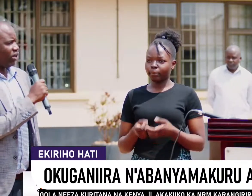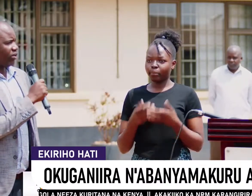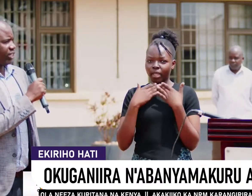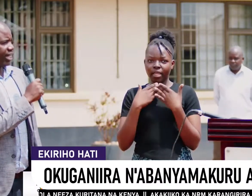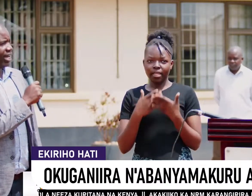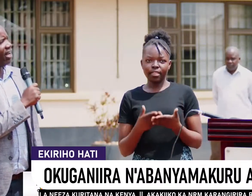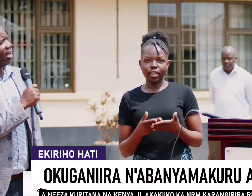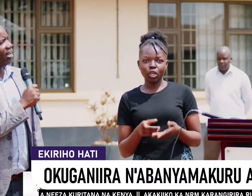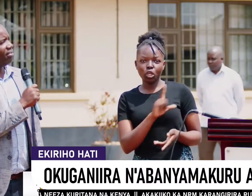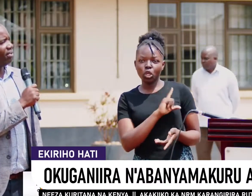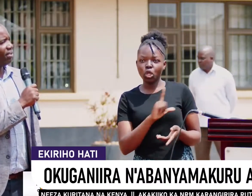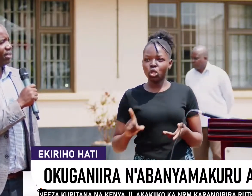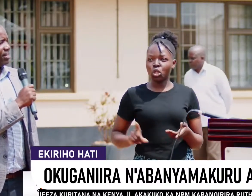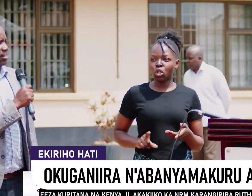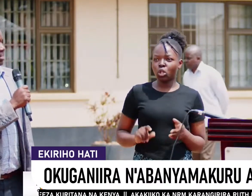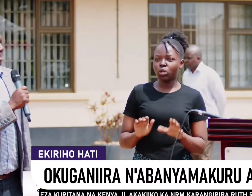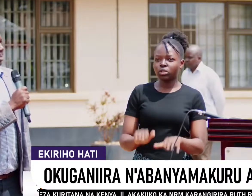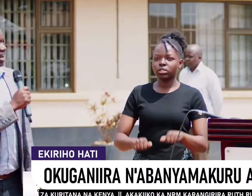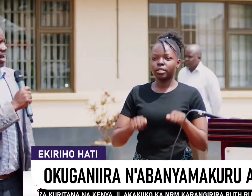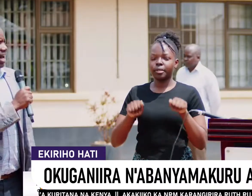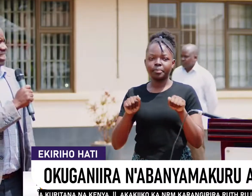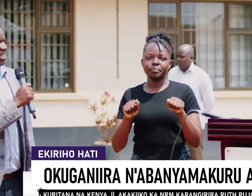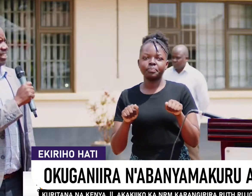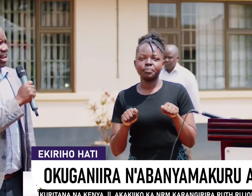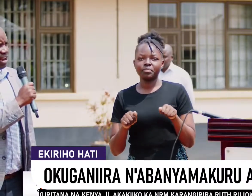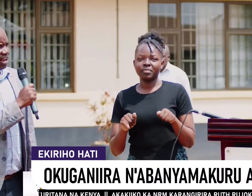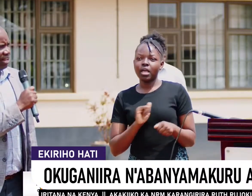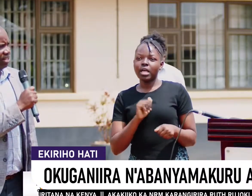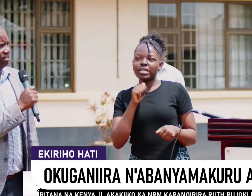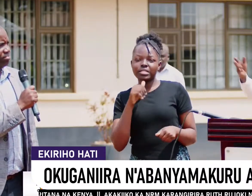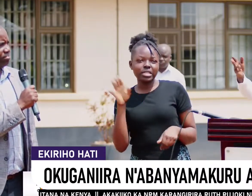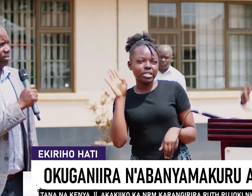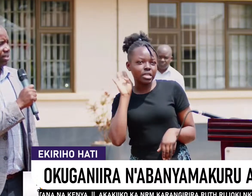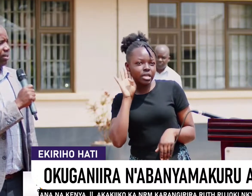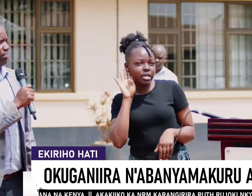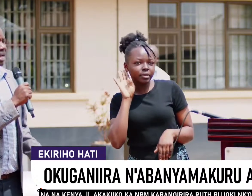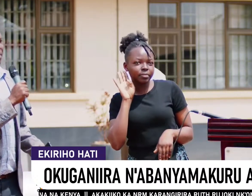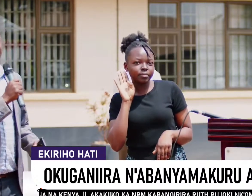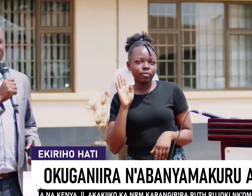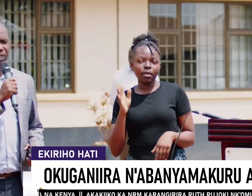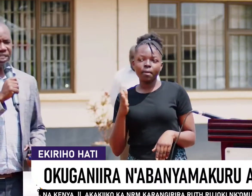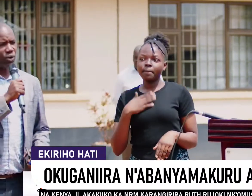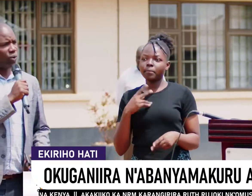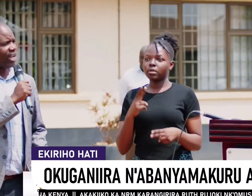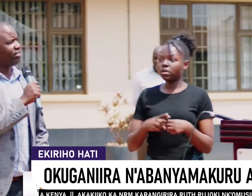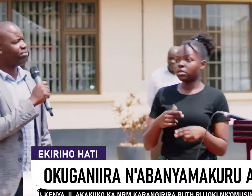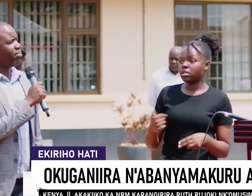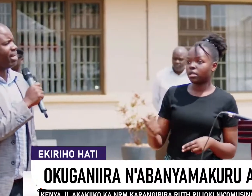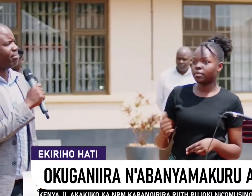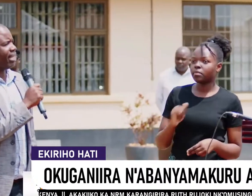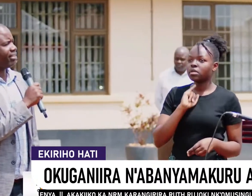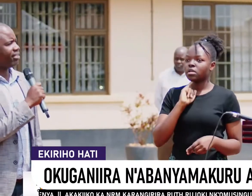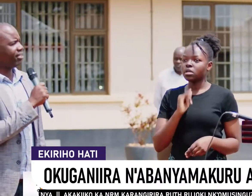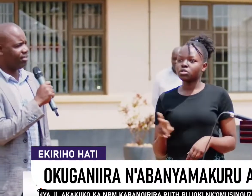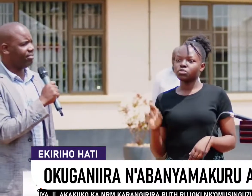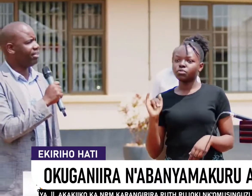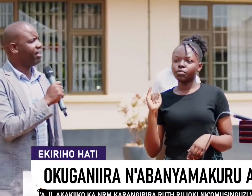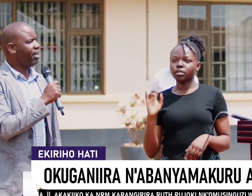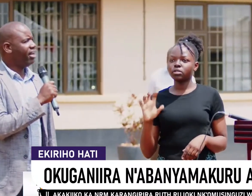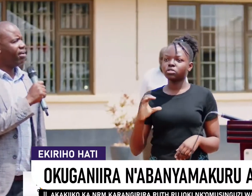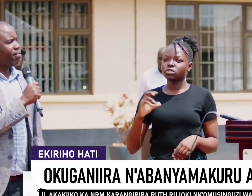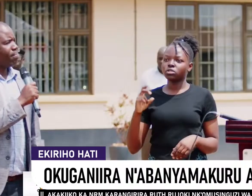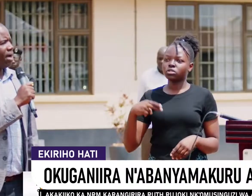Thank you, Lord Chair. I didn't hear. My name is Richard Olweny from NBS